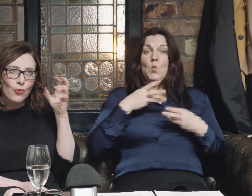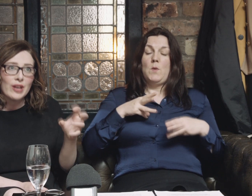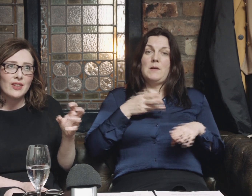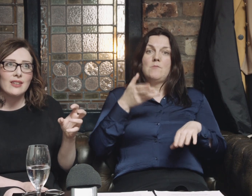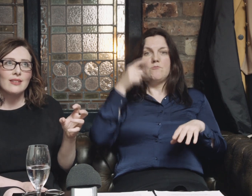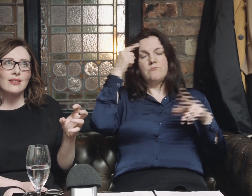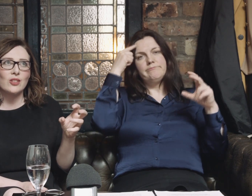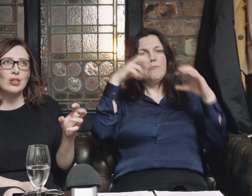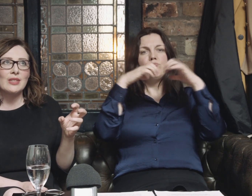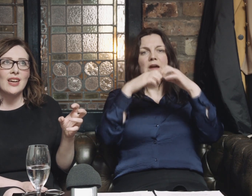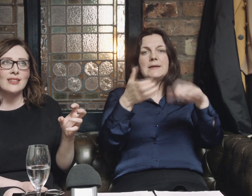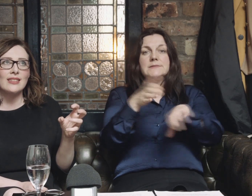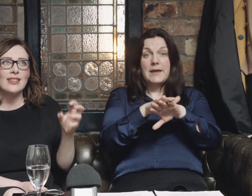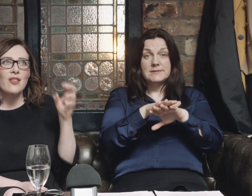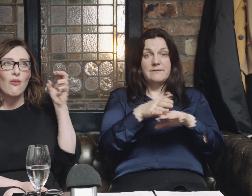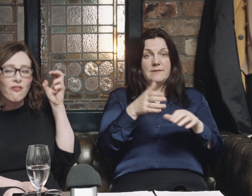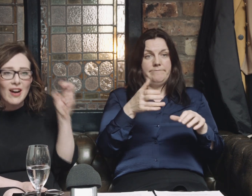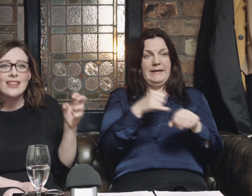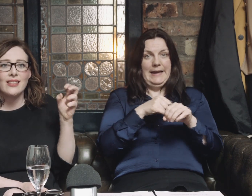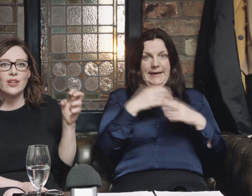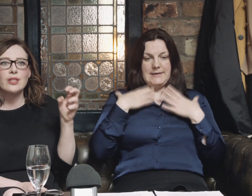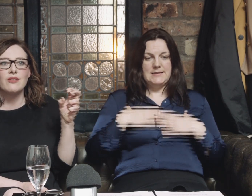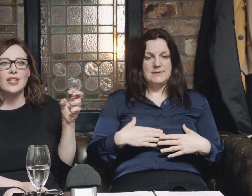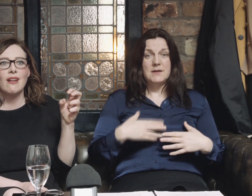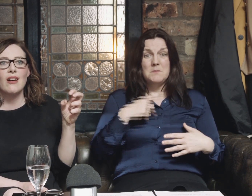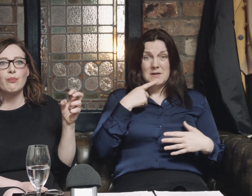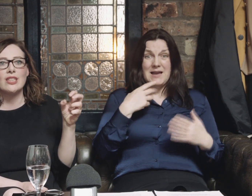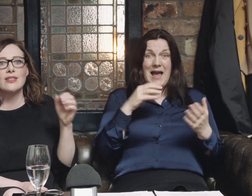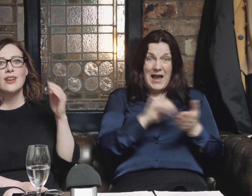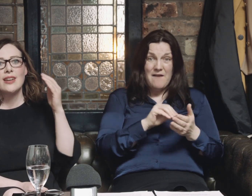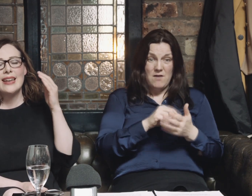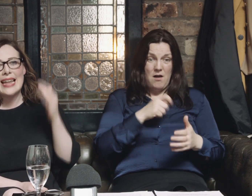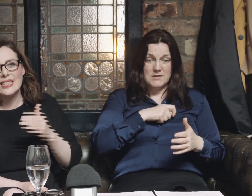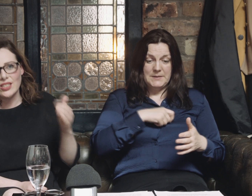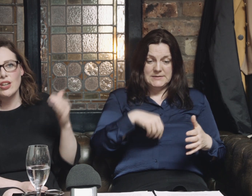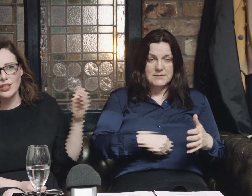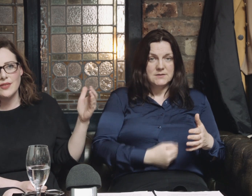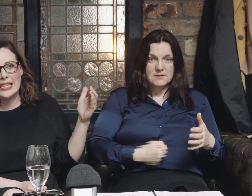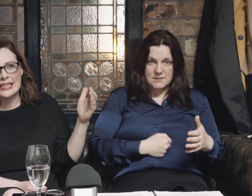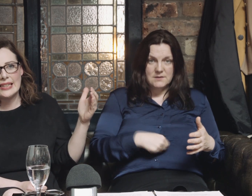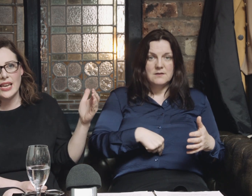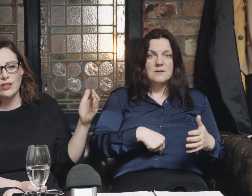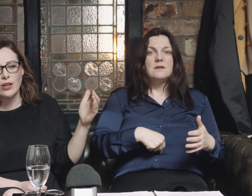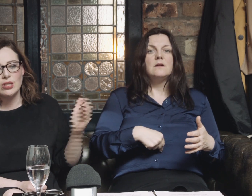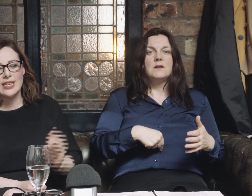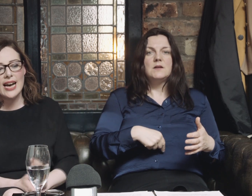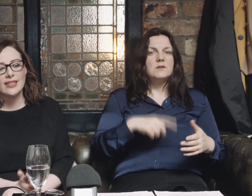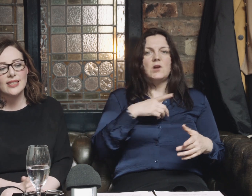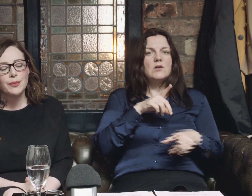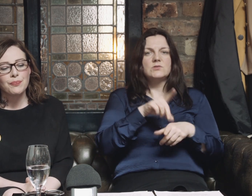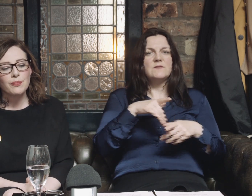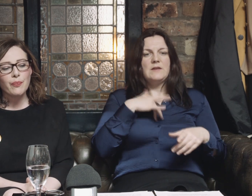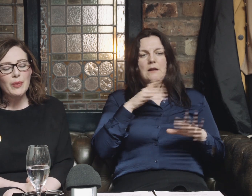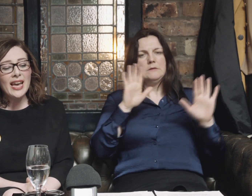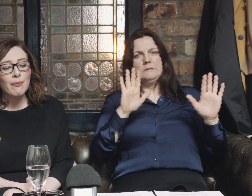those horrific circumstances, the fact that there is a fetal heartbeat led to doctors feeling that they couldn't